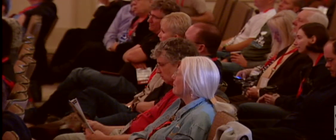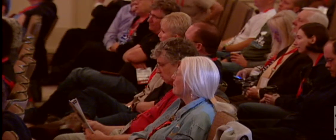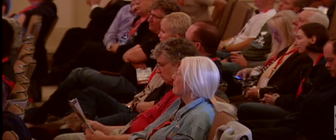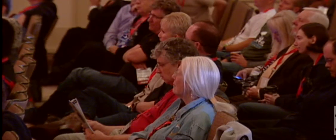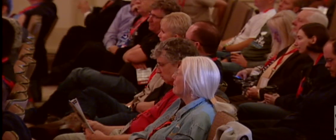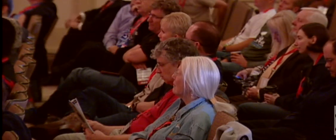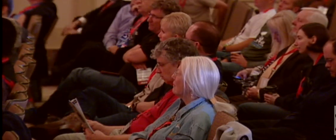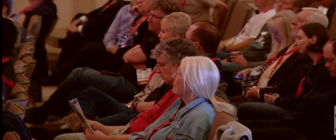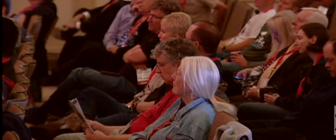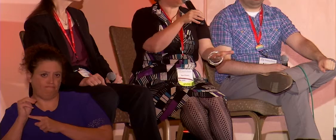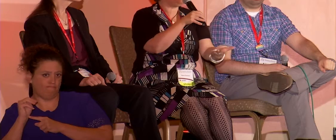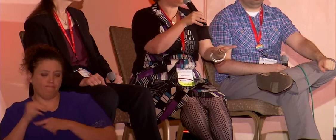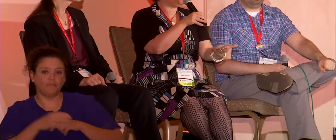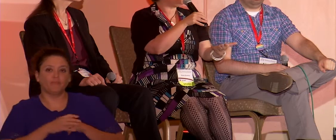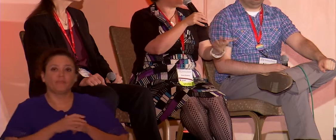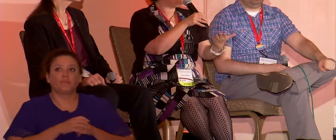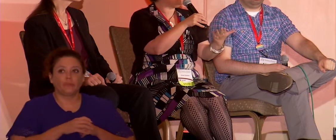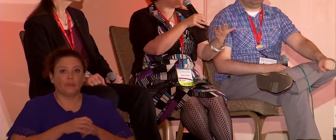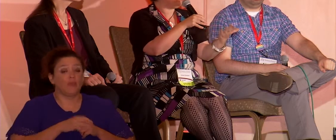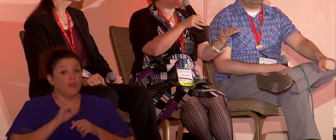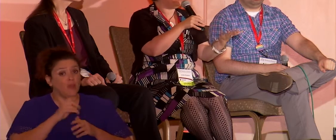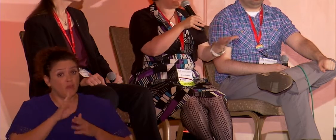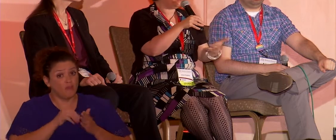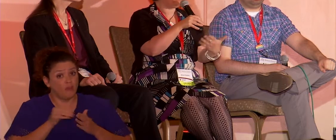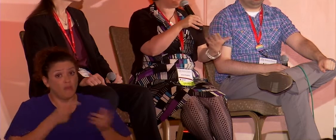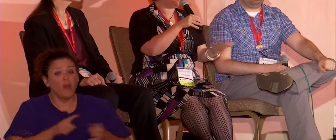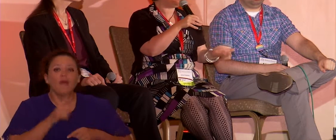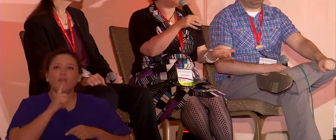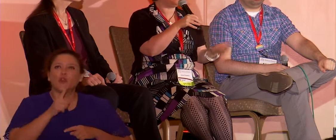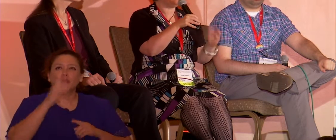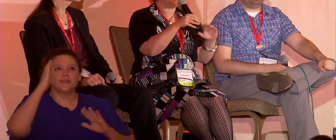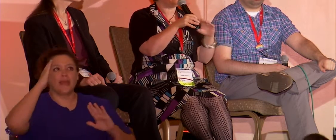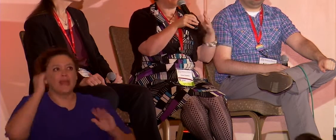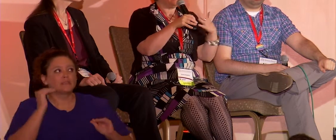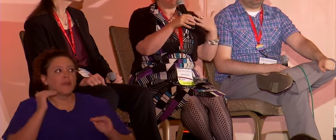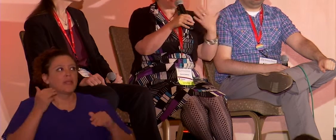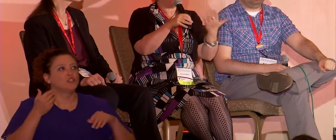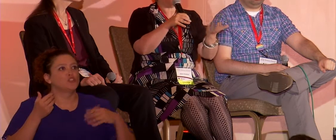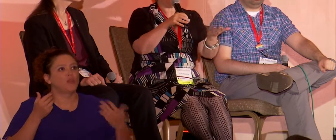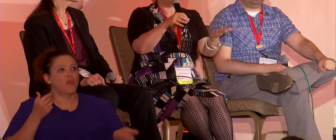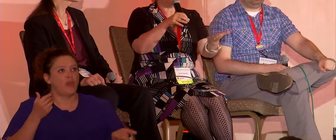And that too often is the cost. I mean, it's you know, there is this expectation that